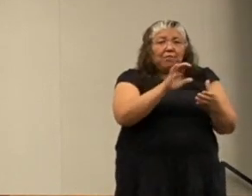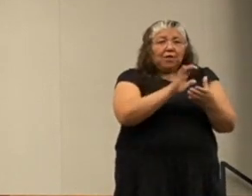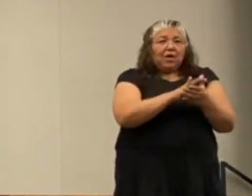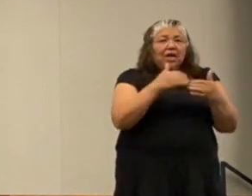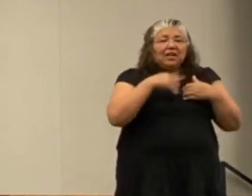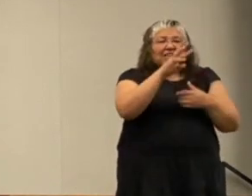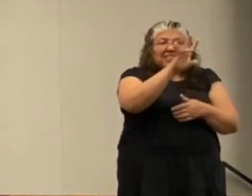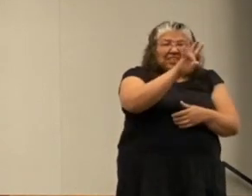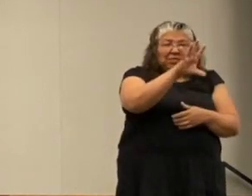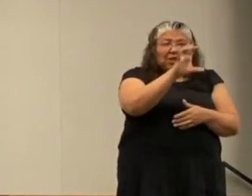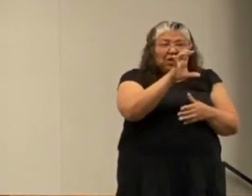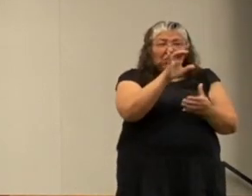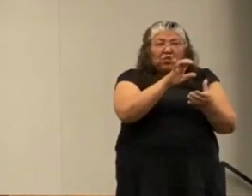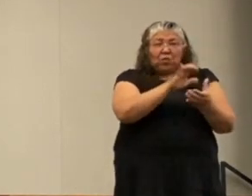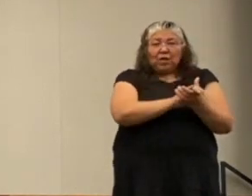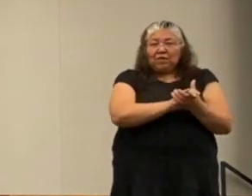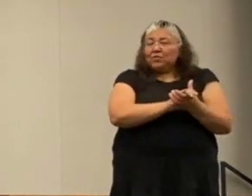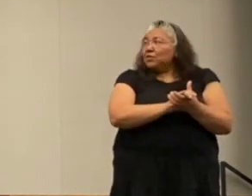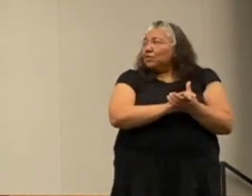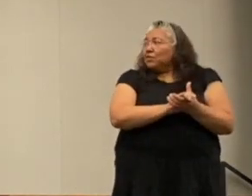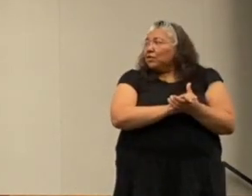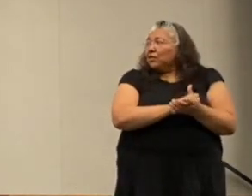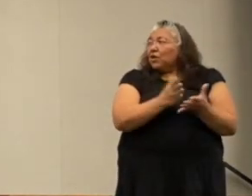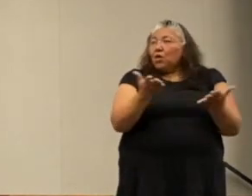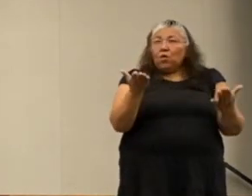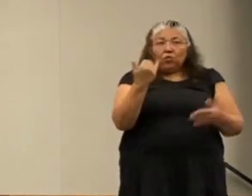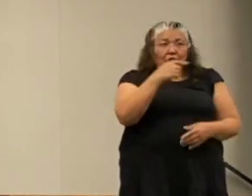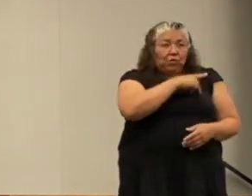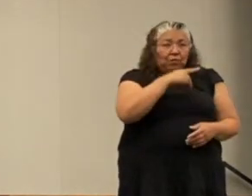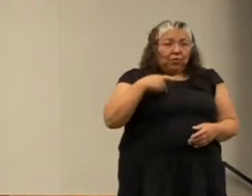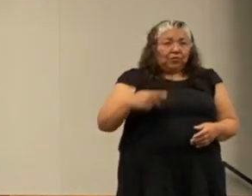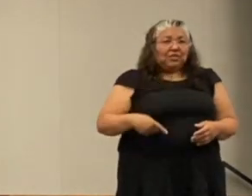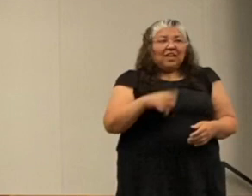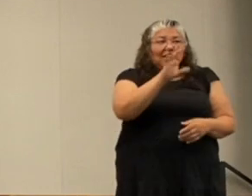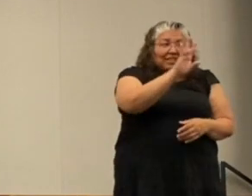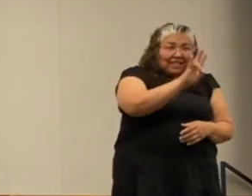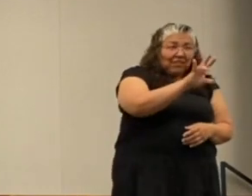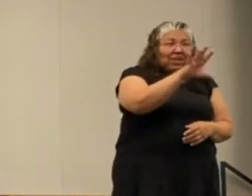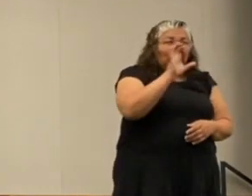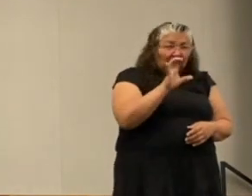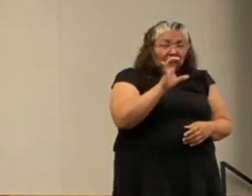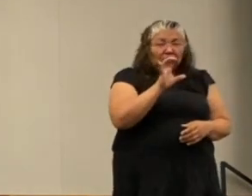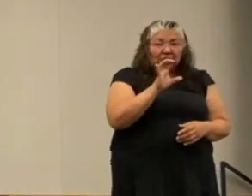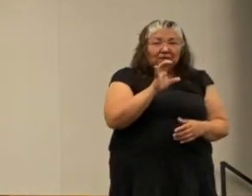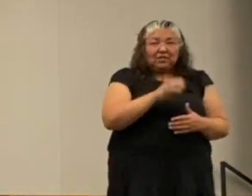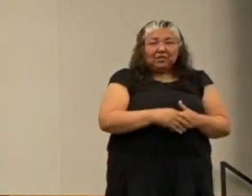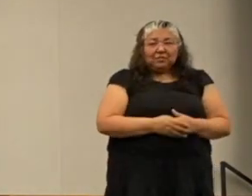700 wives. They were princesses. He was married to 700 of them.